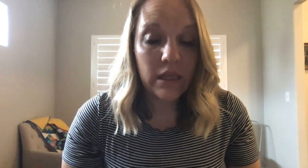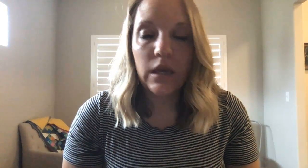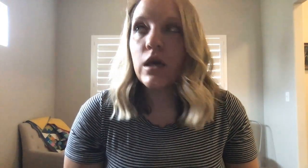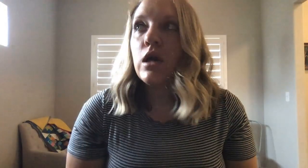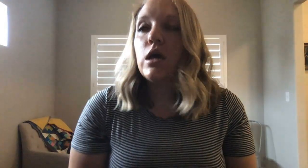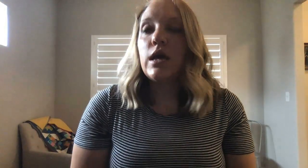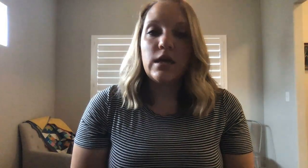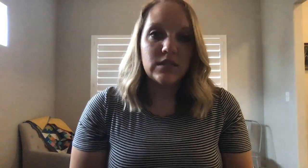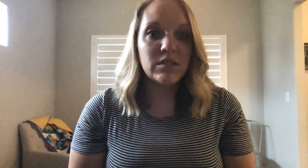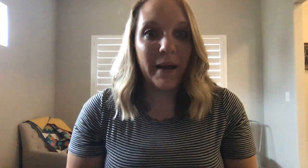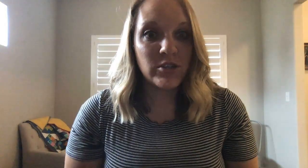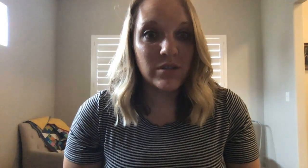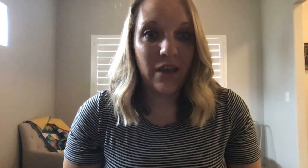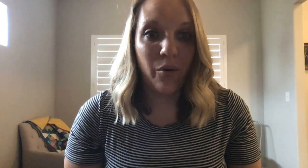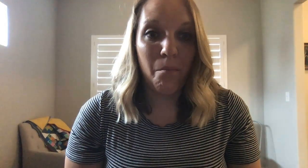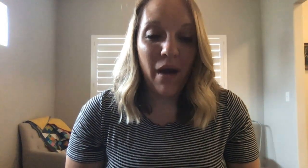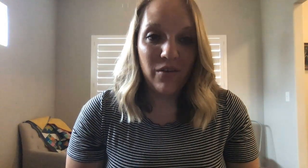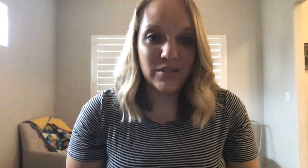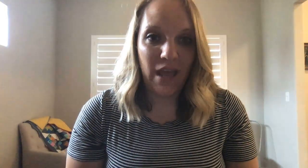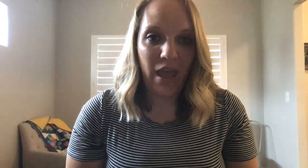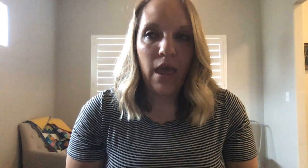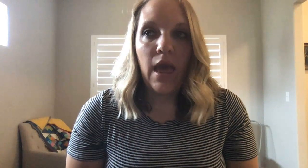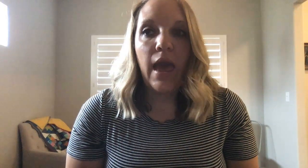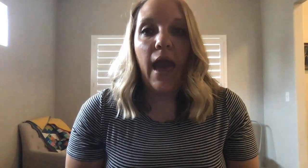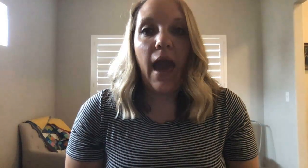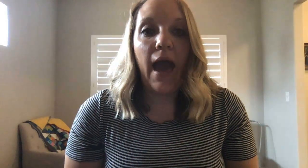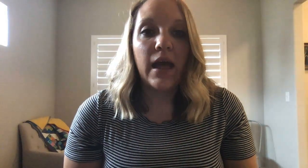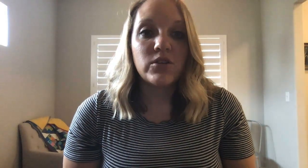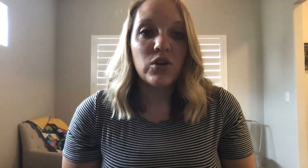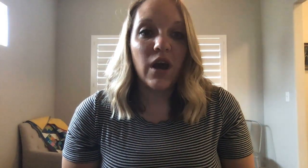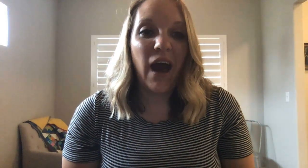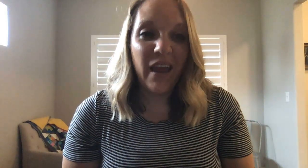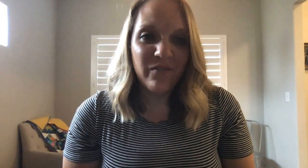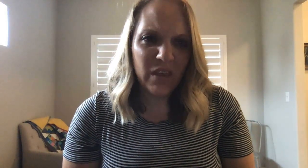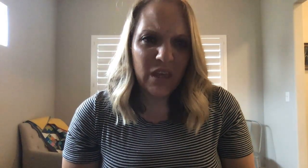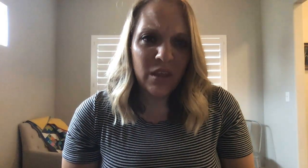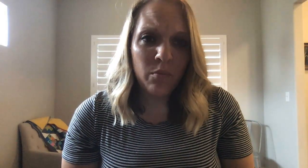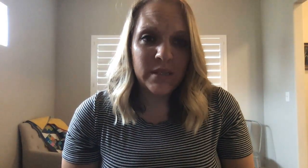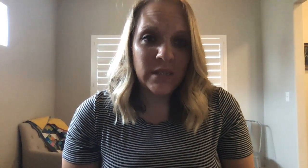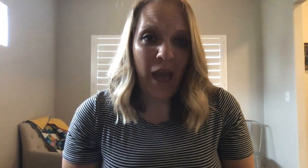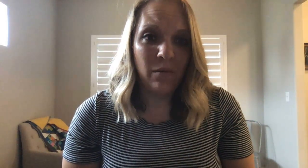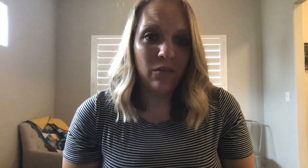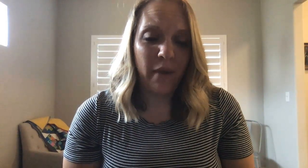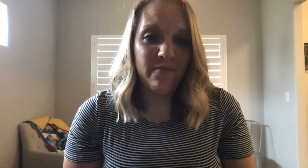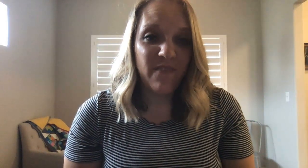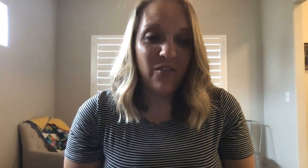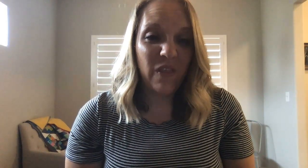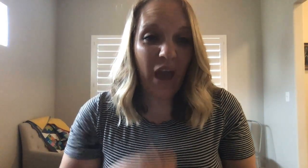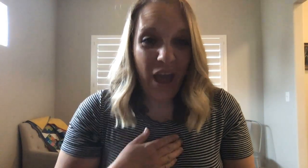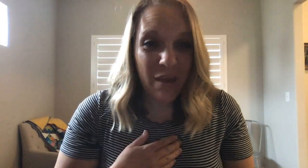think, is a special day called Mother's Day. And I'm feeling a little bit sad because my favorite thing, I am